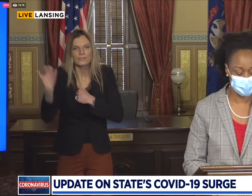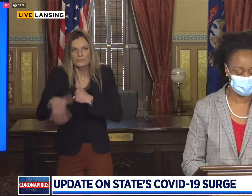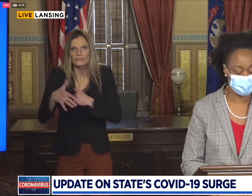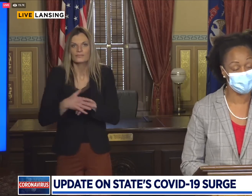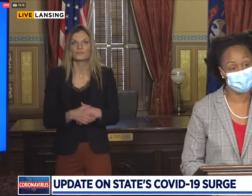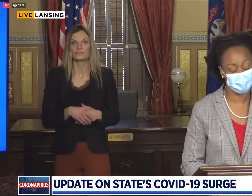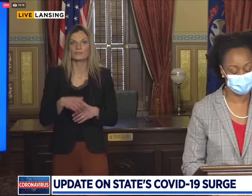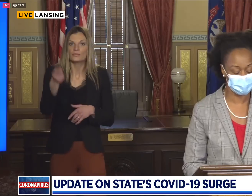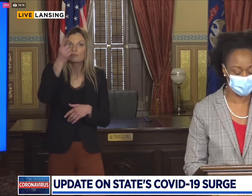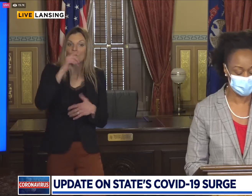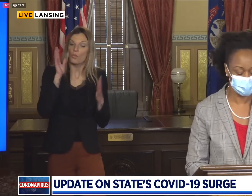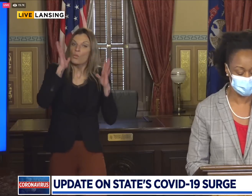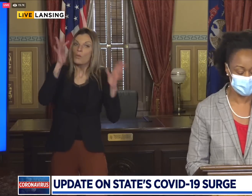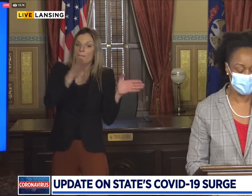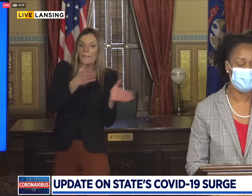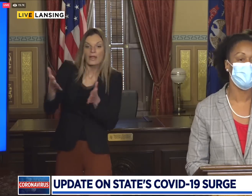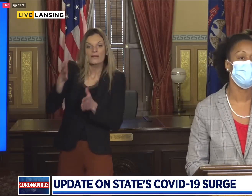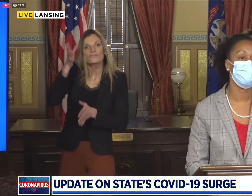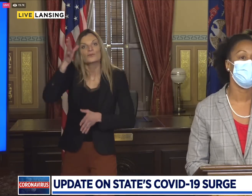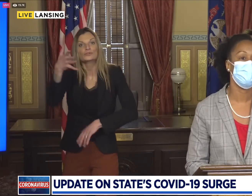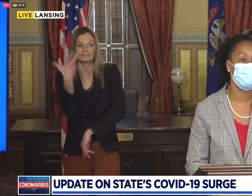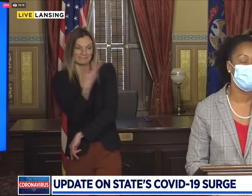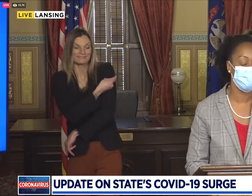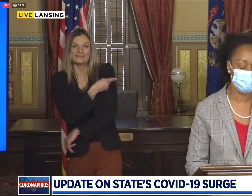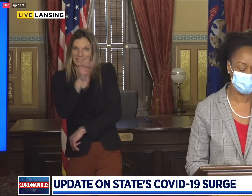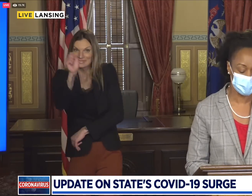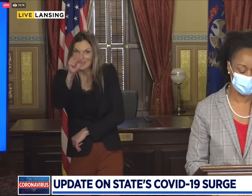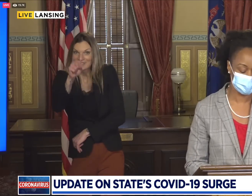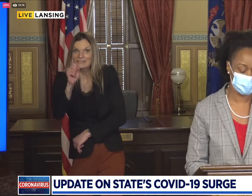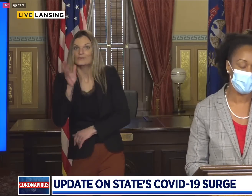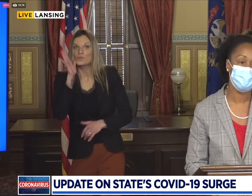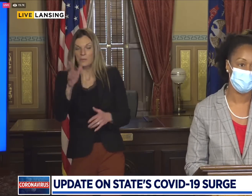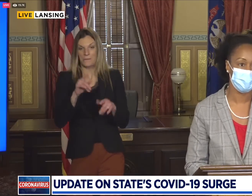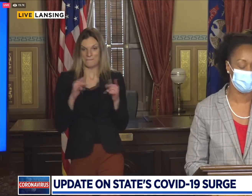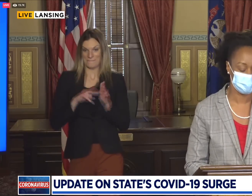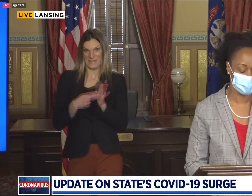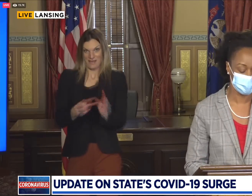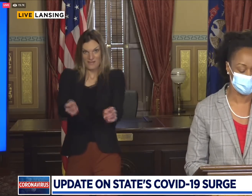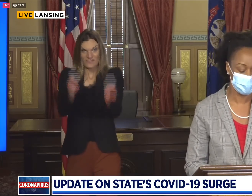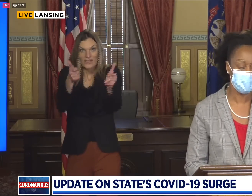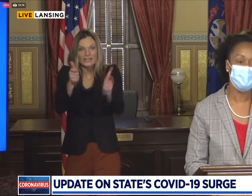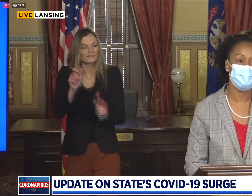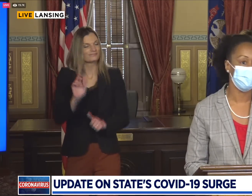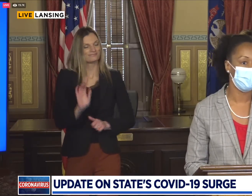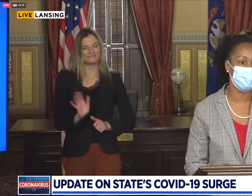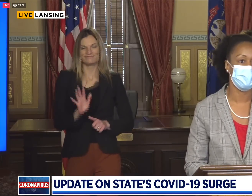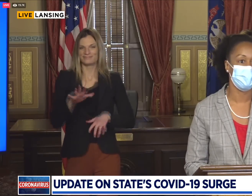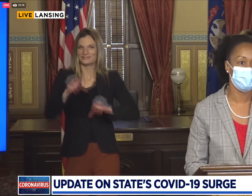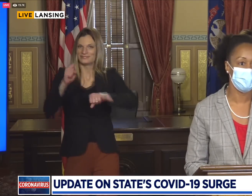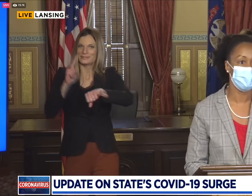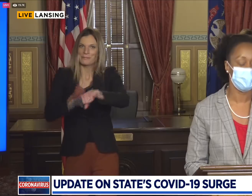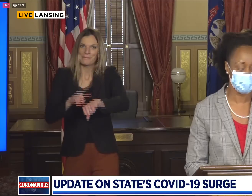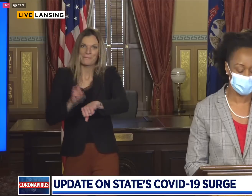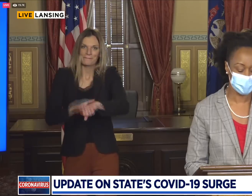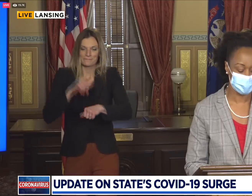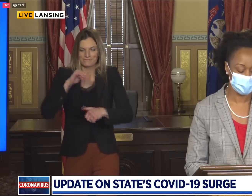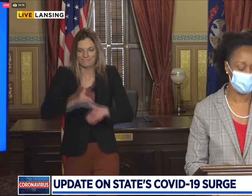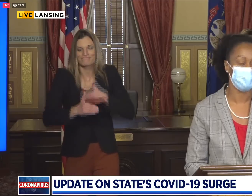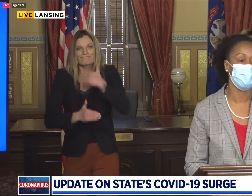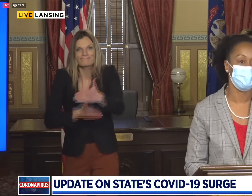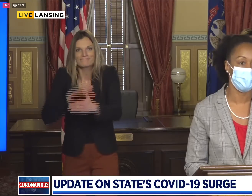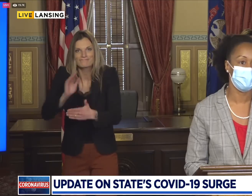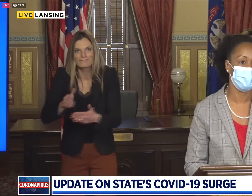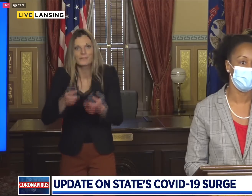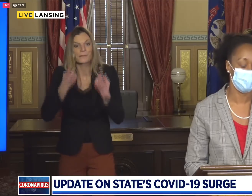COVID vaccine when it becomes available, it will take several months after it becomes available for it to have a significant impact